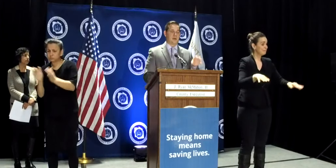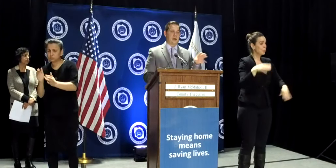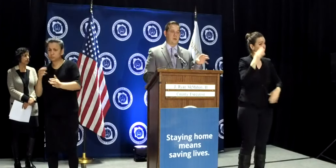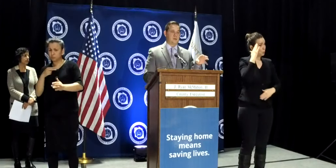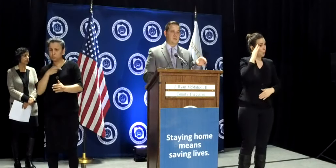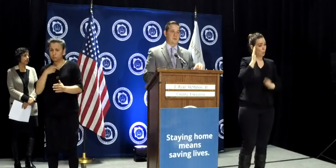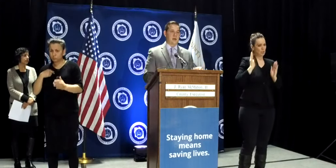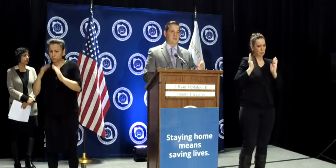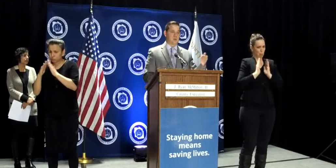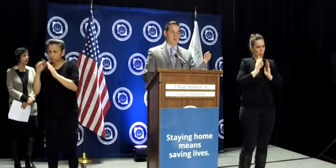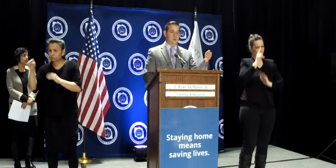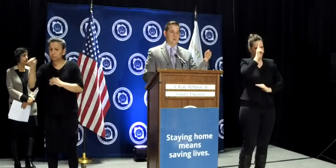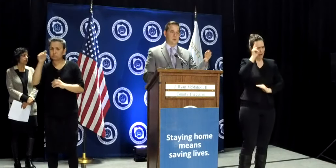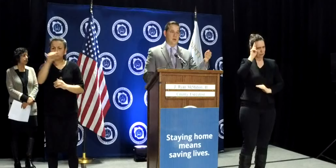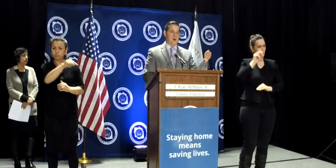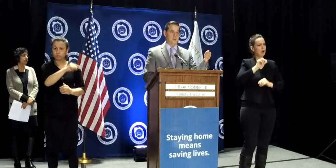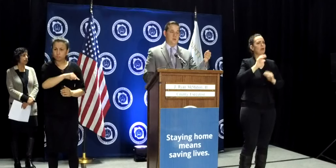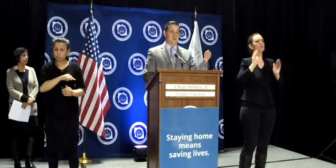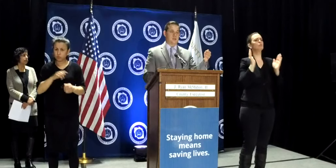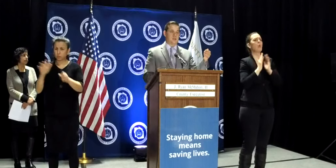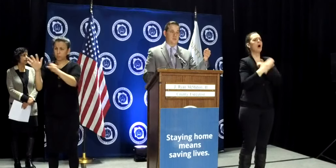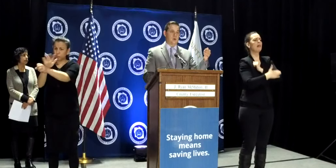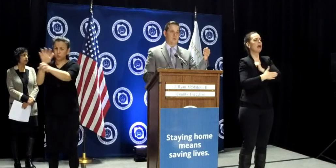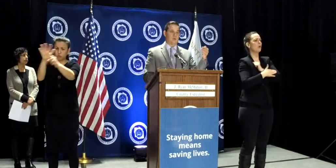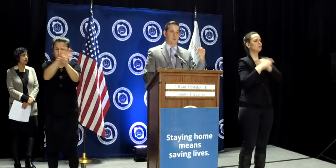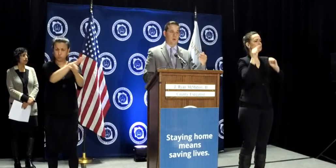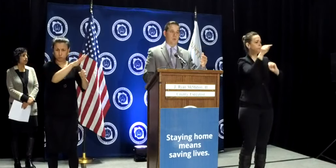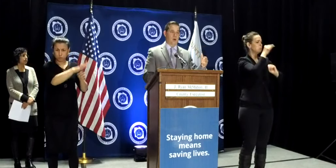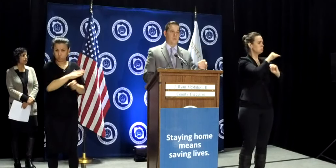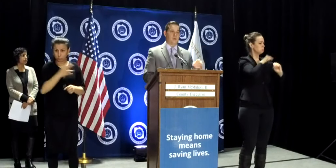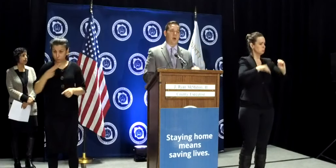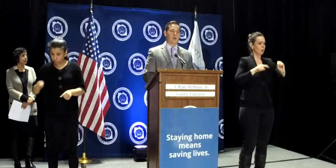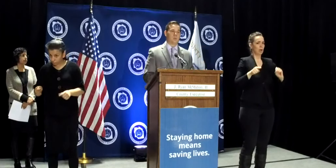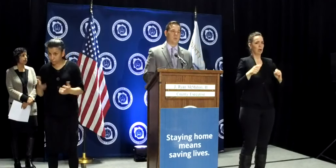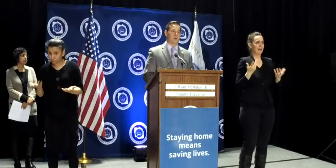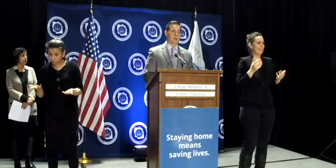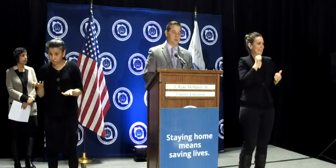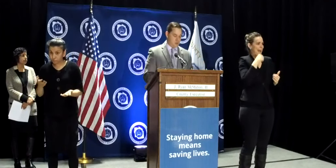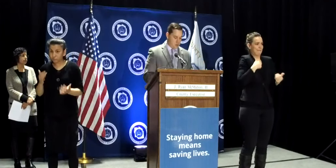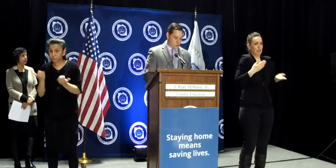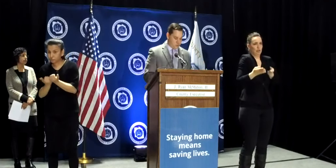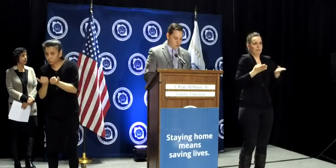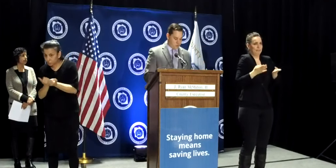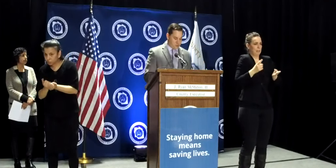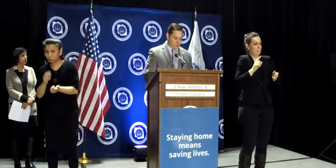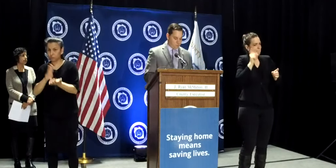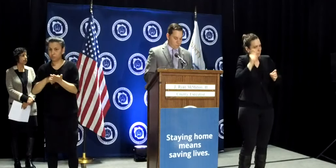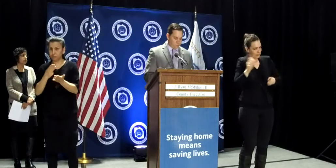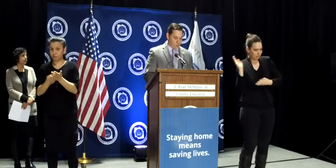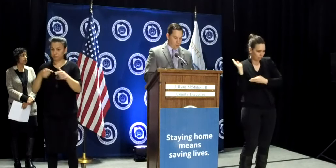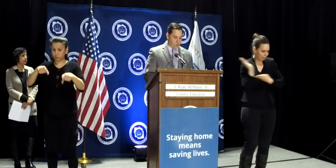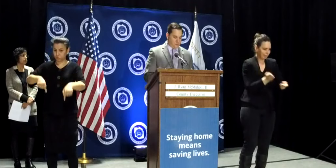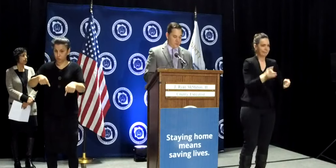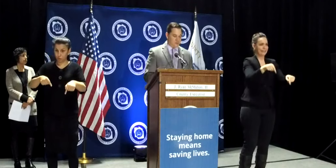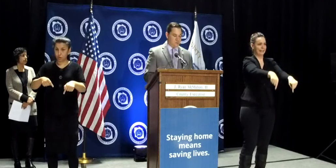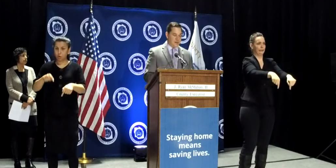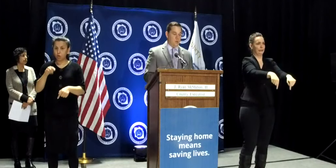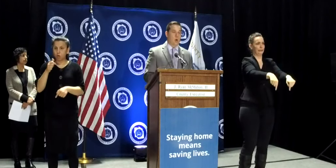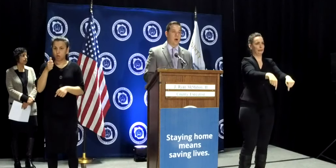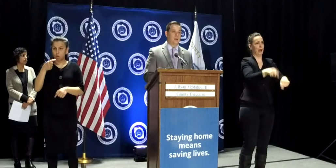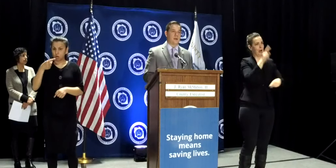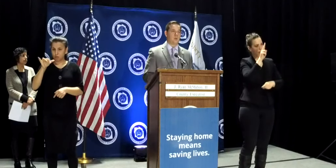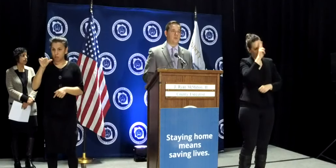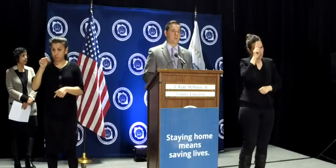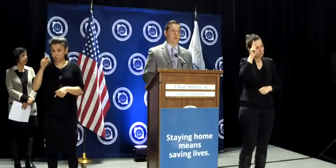from different counties, and then so those patients, the overflow will come into our community and we'll service them. We've said from